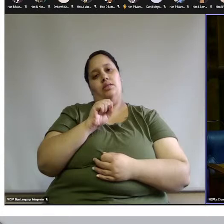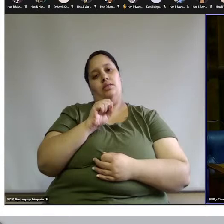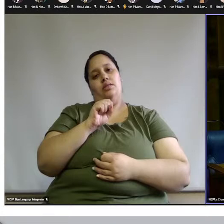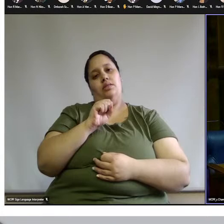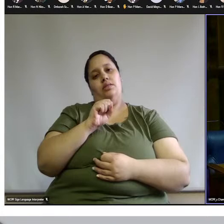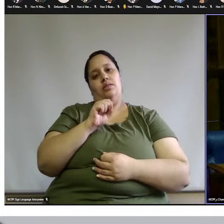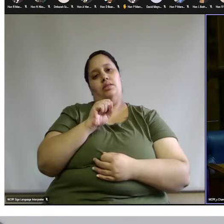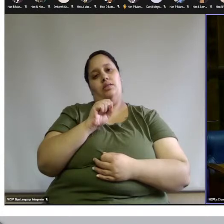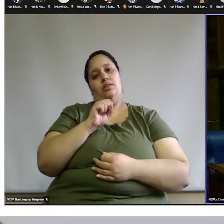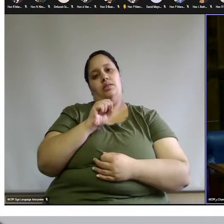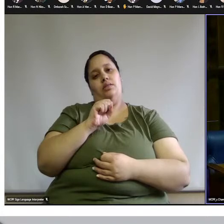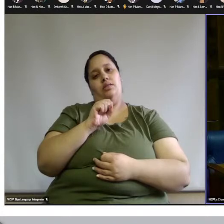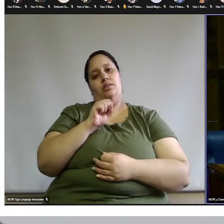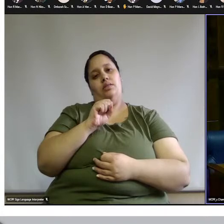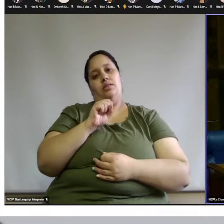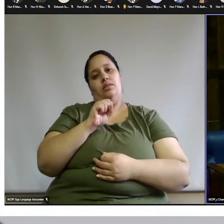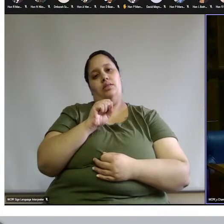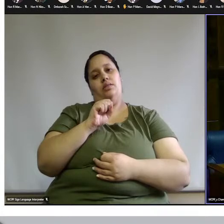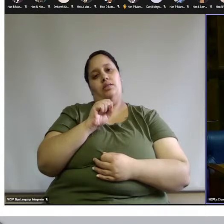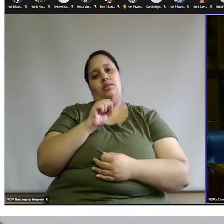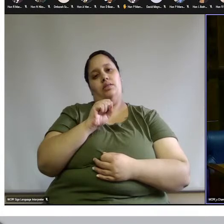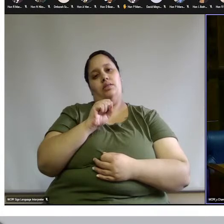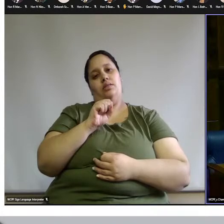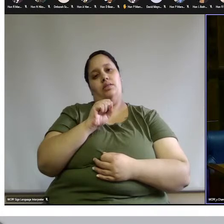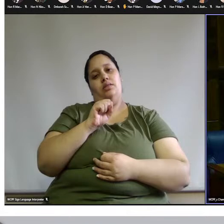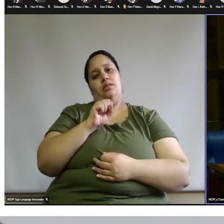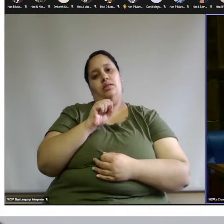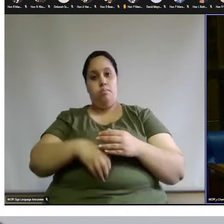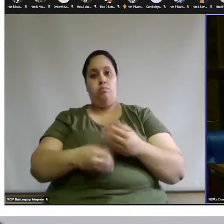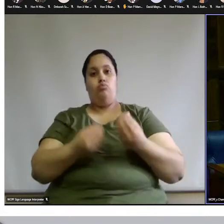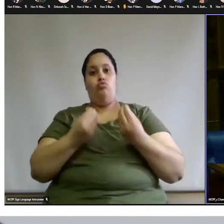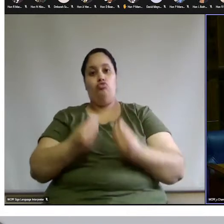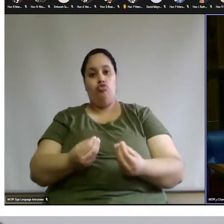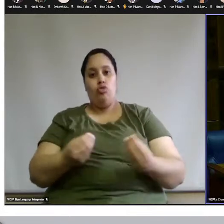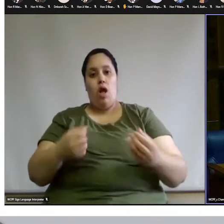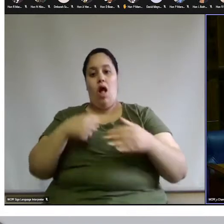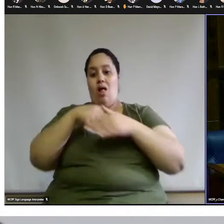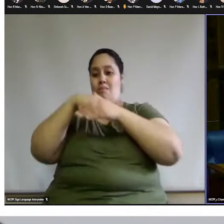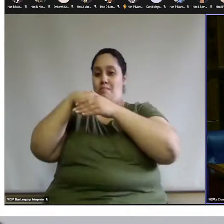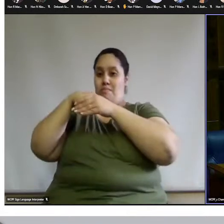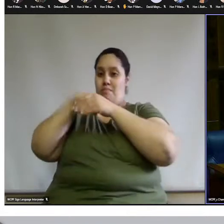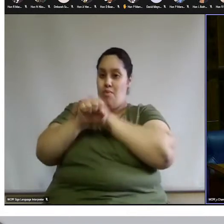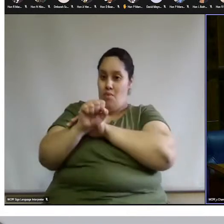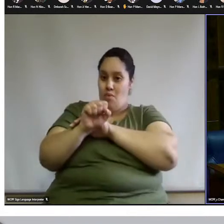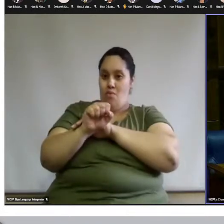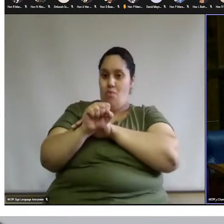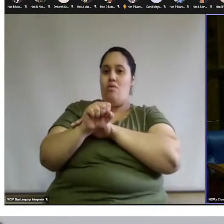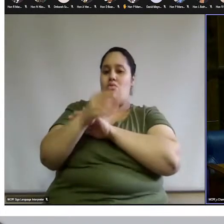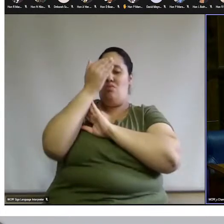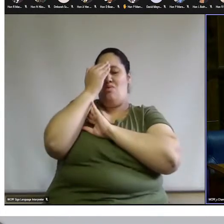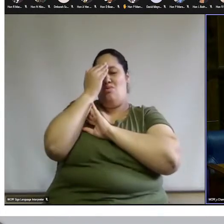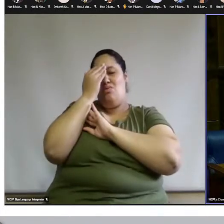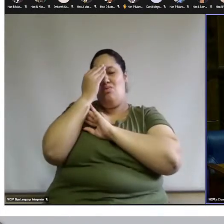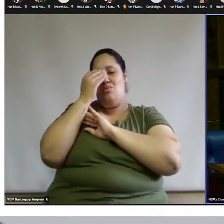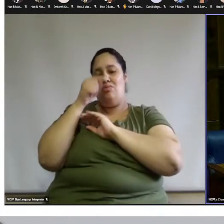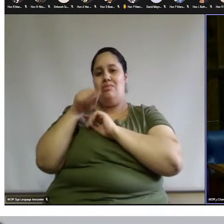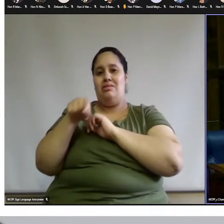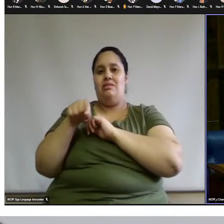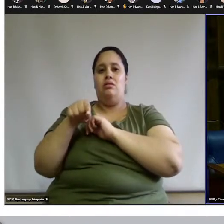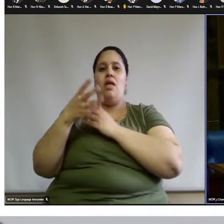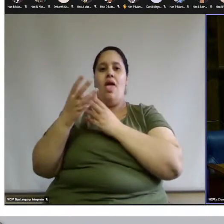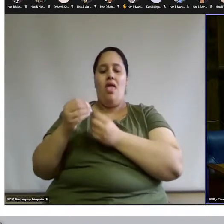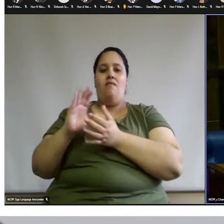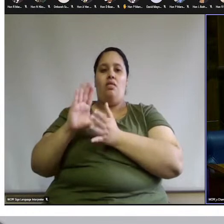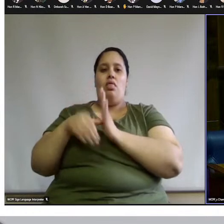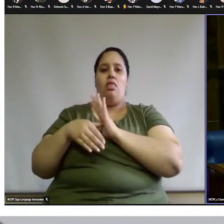up a young person to fail in the future. When that child is born, we know that that child is disadvantaged